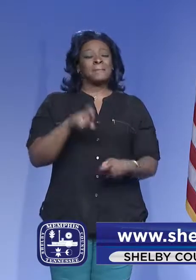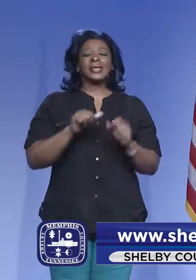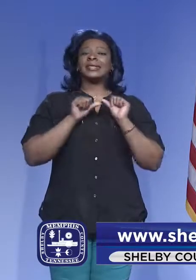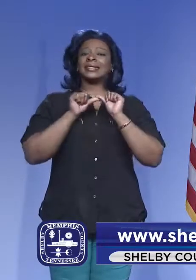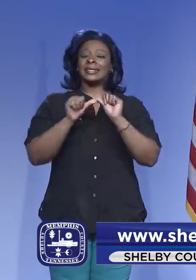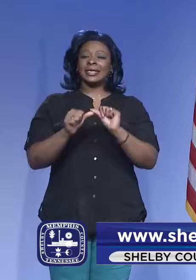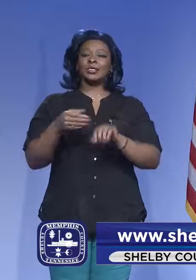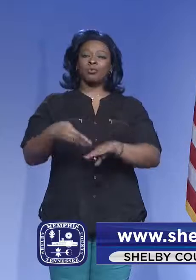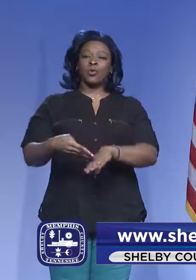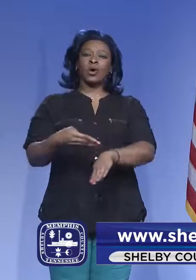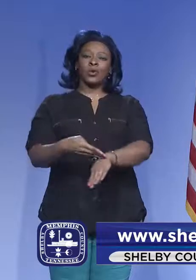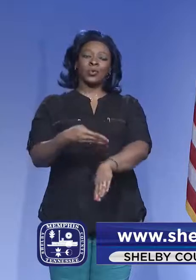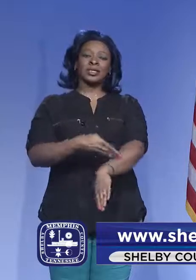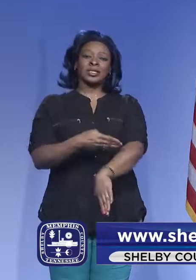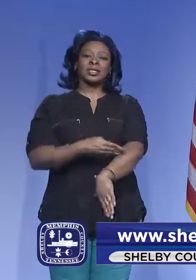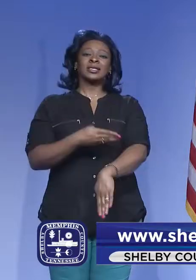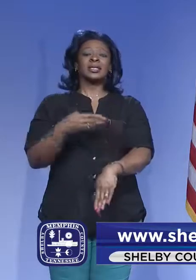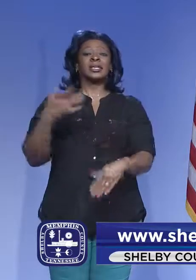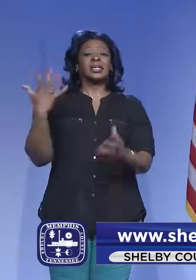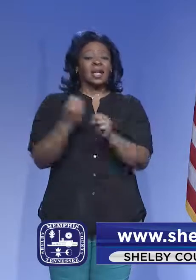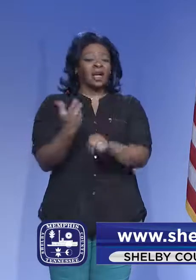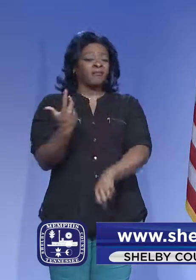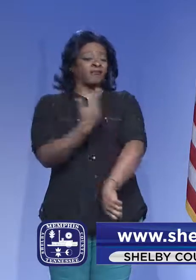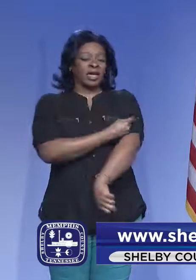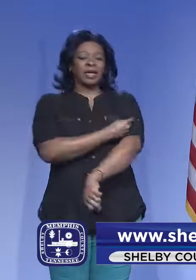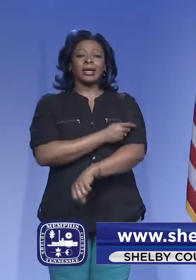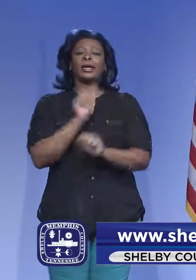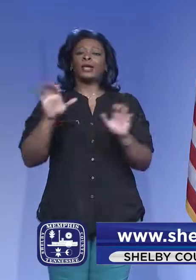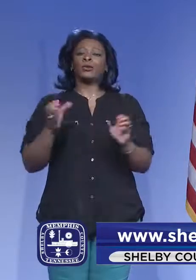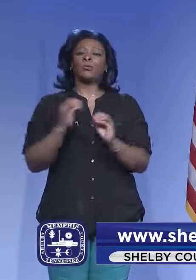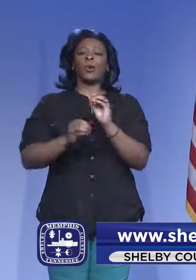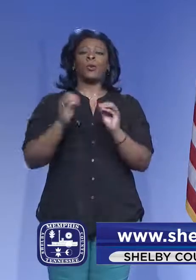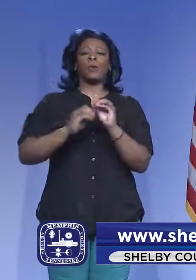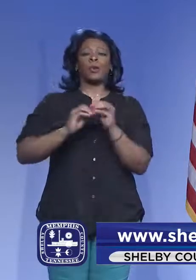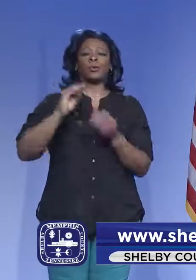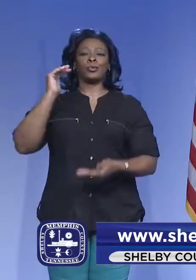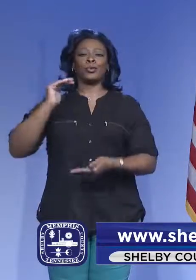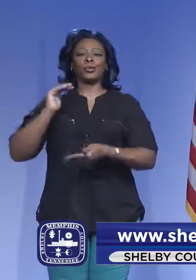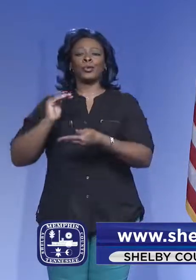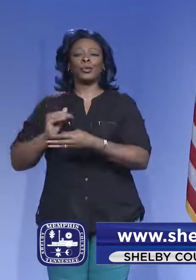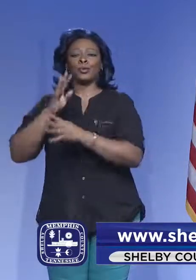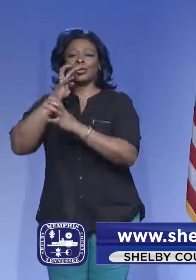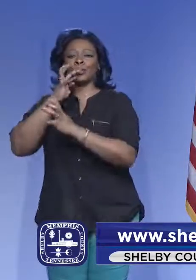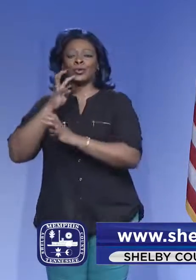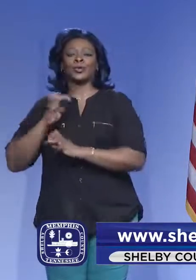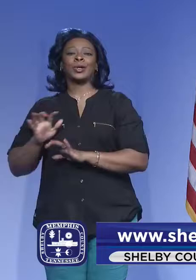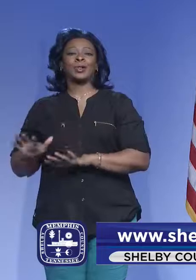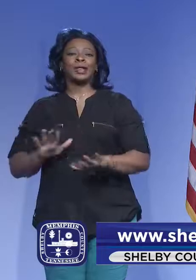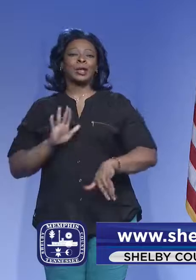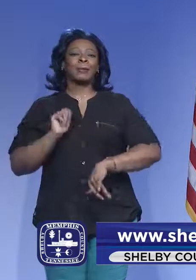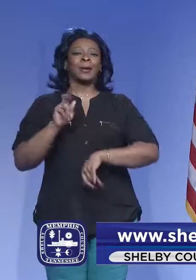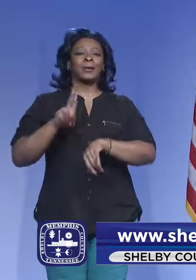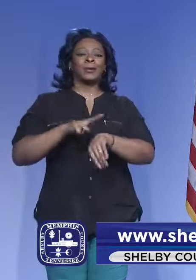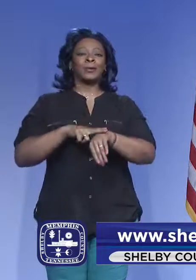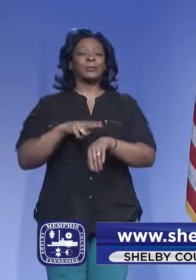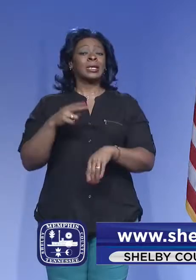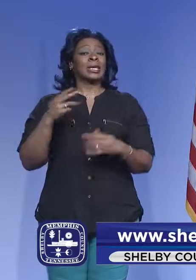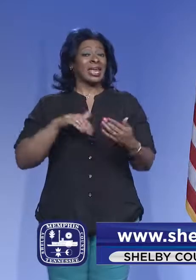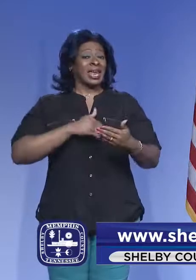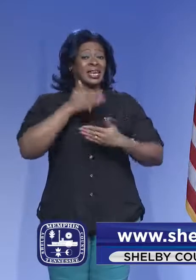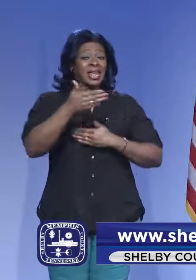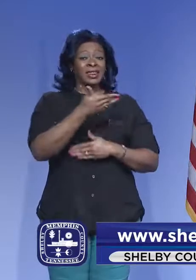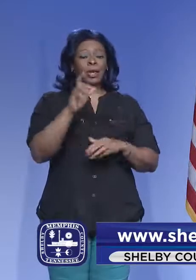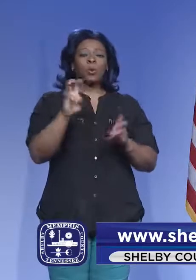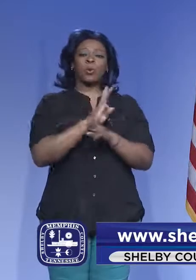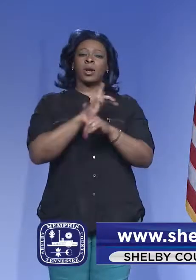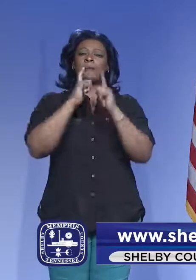to progress. If we get vaccinated, we can do more. The other thing is that we should